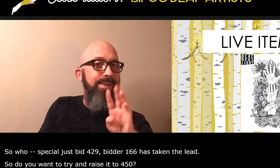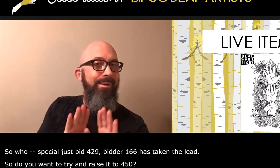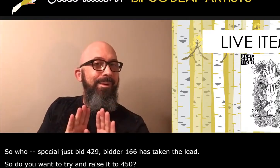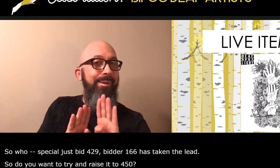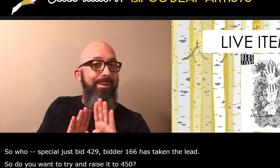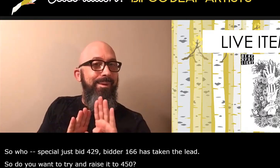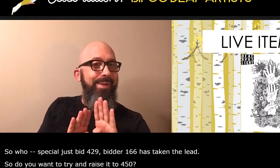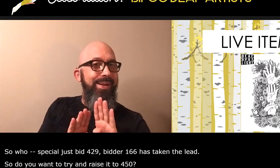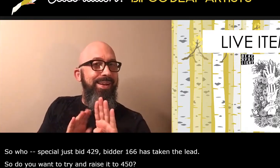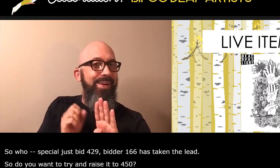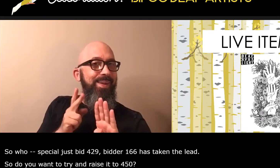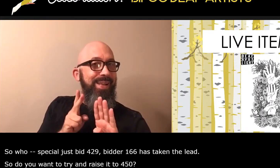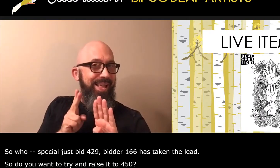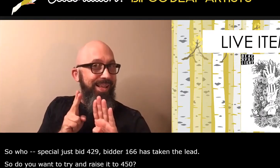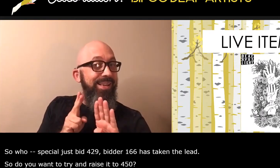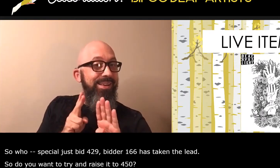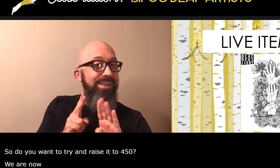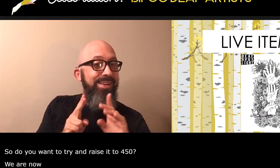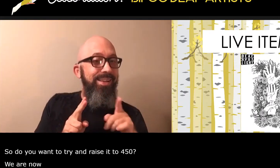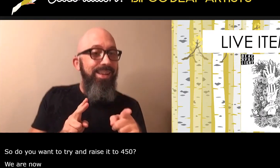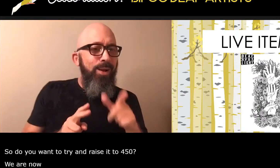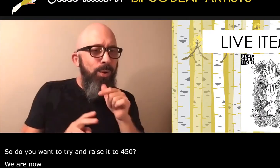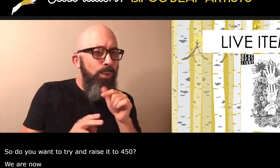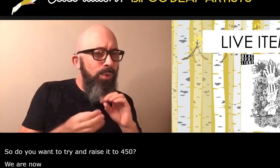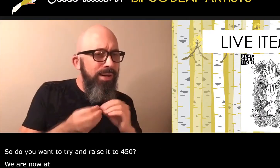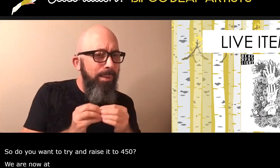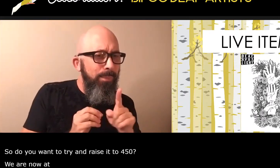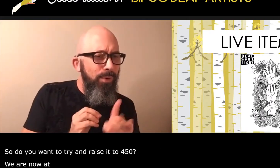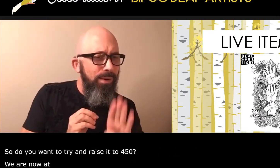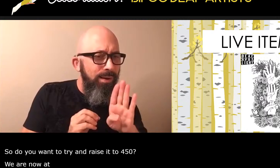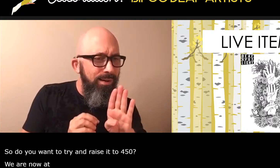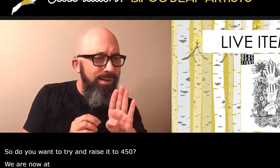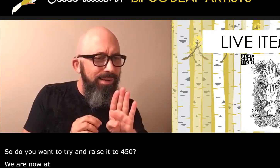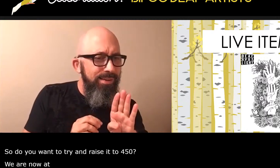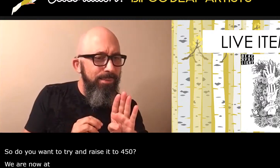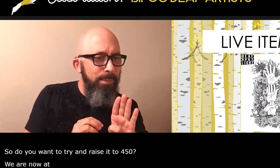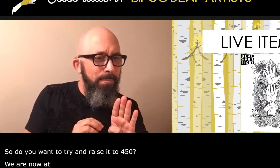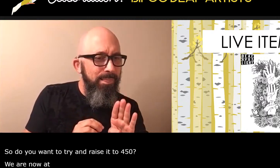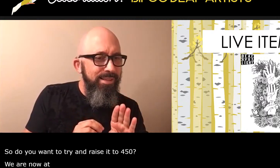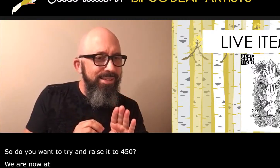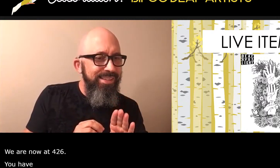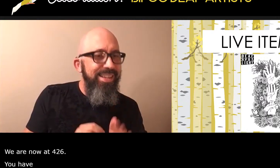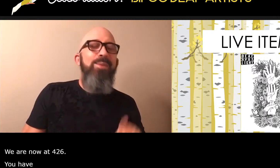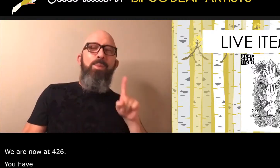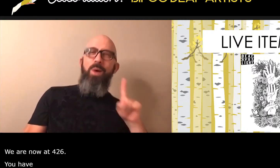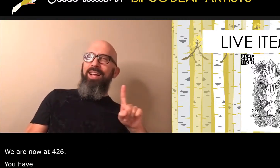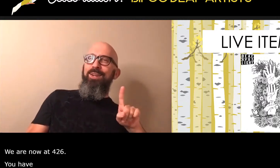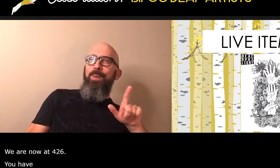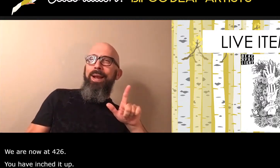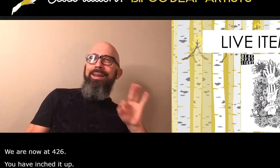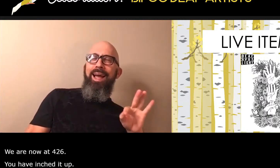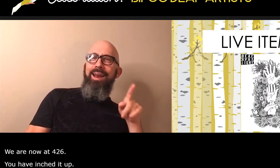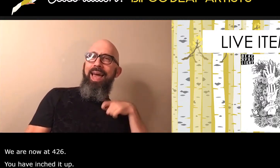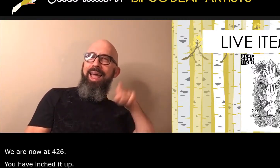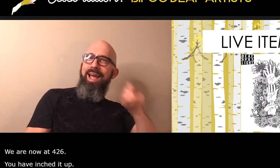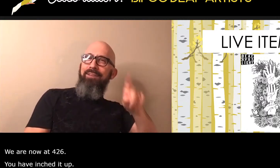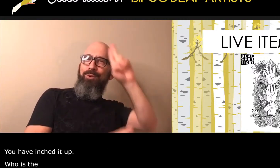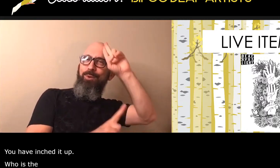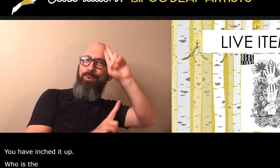We are now at 426. You have inched it up. Who is the high bidder now? Looking for their paddle